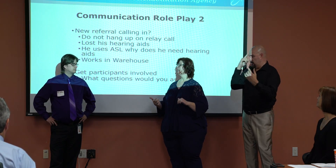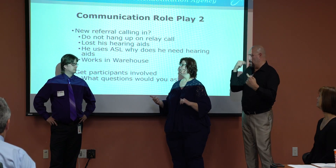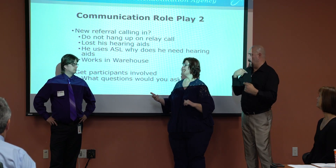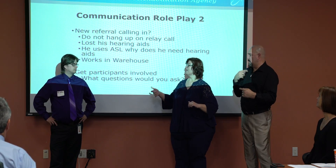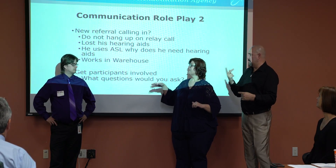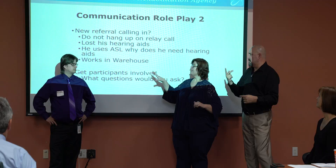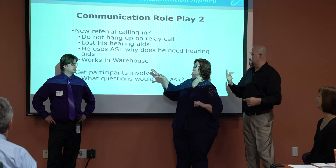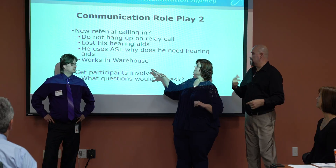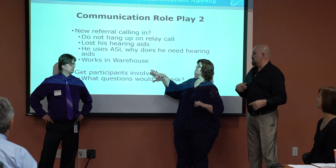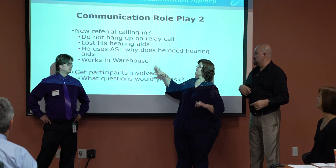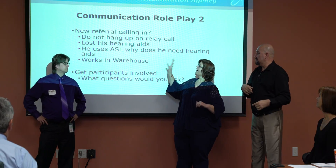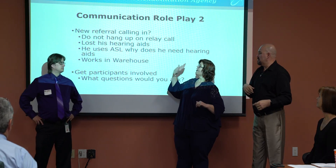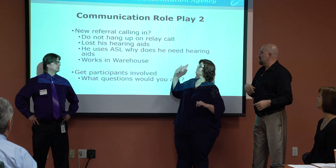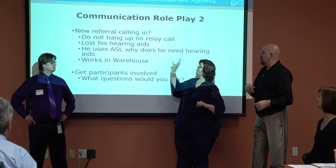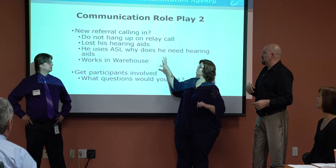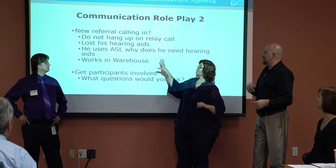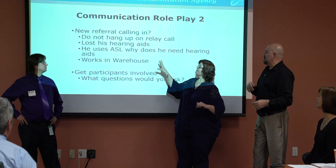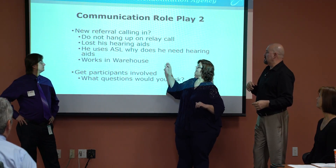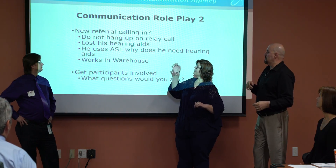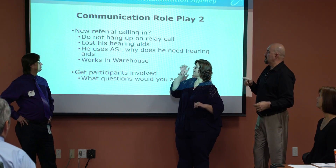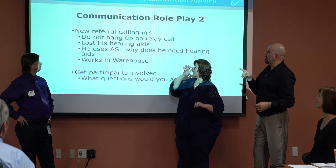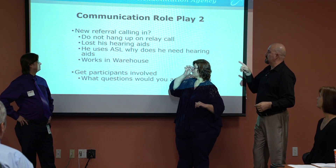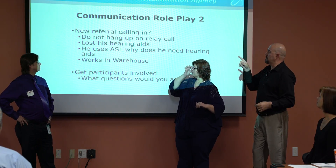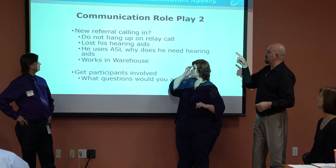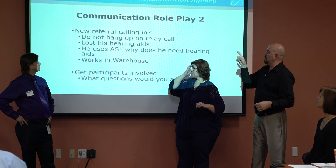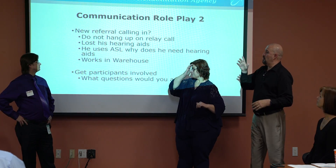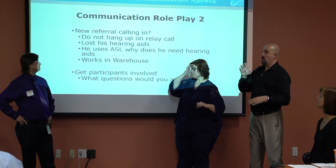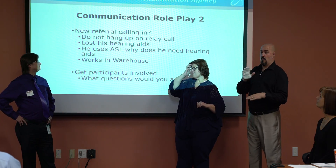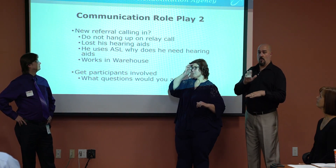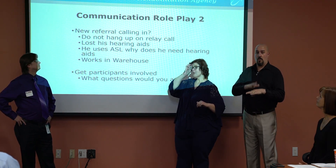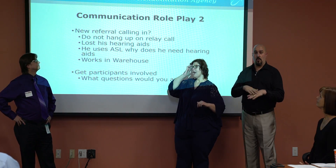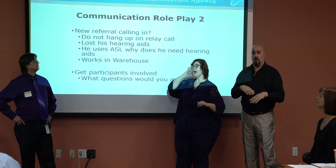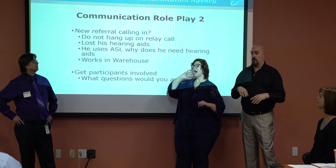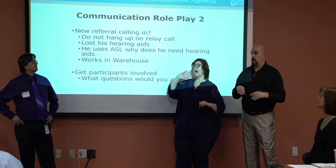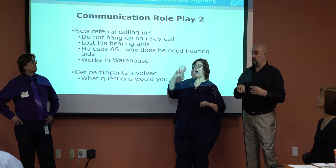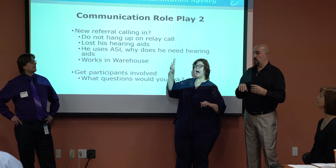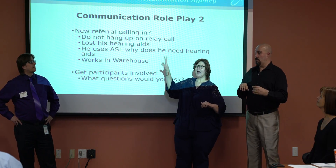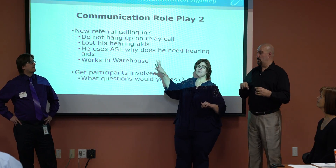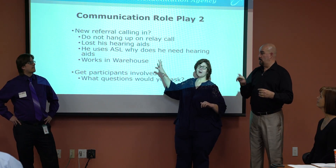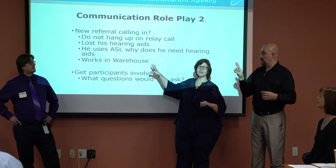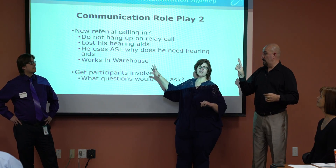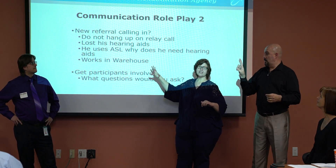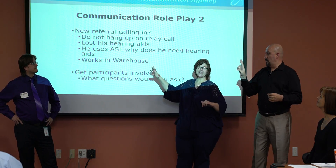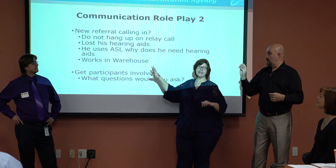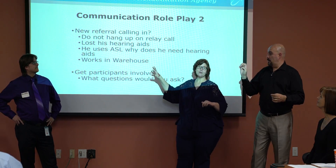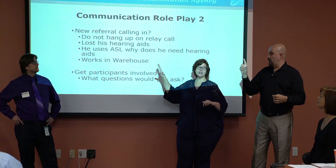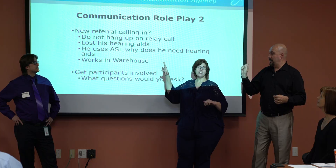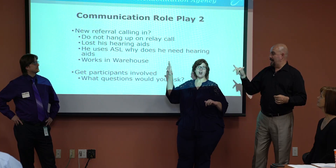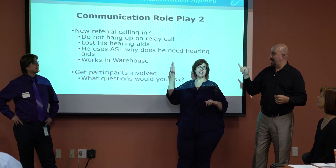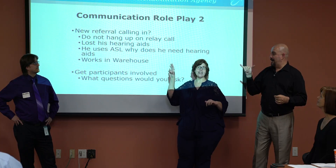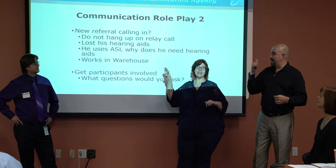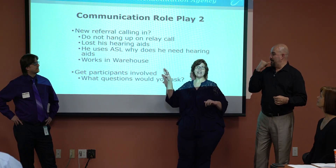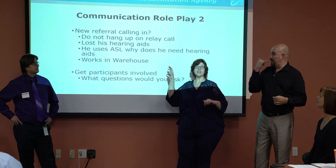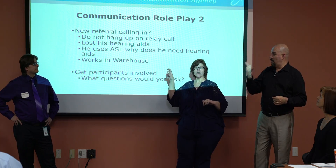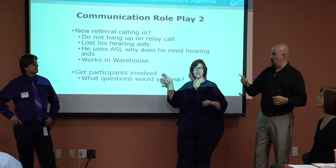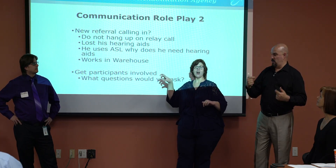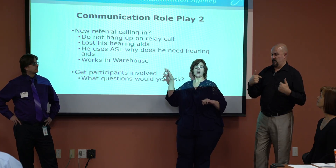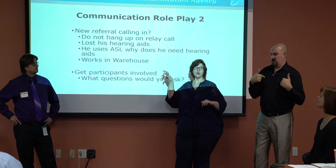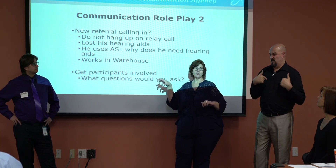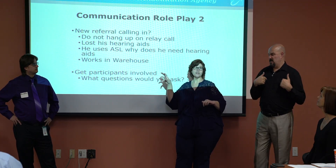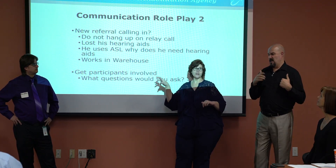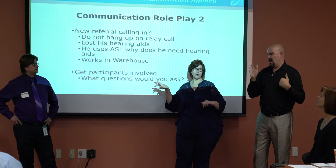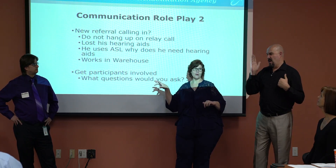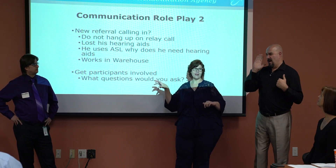So, with this, on the relay call, I personally would not get into